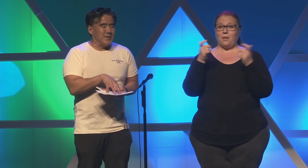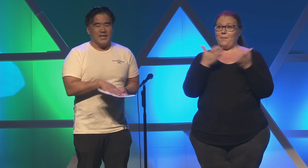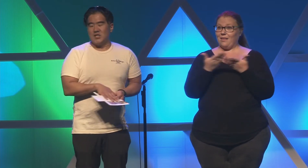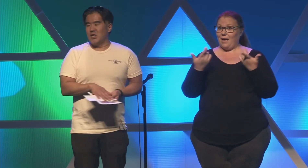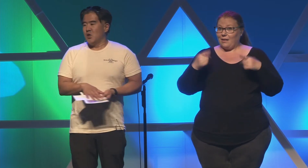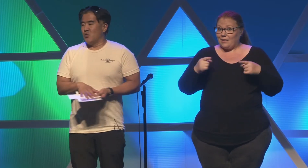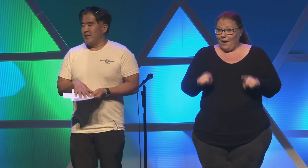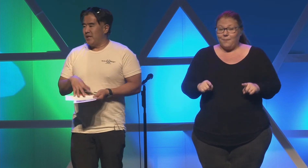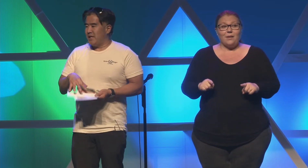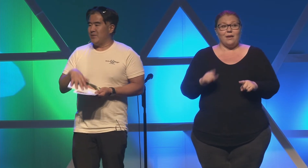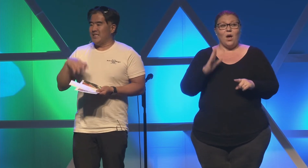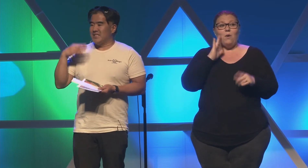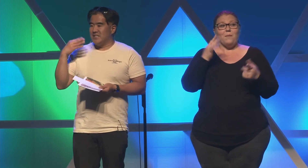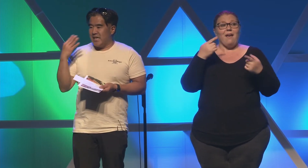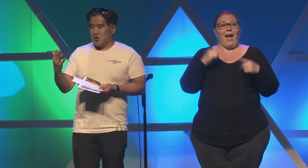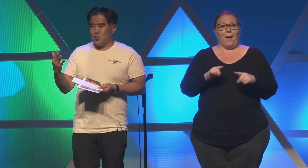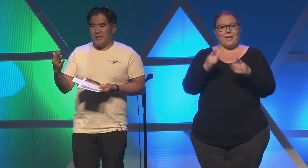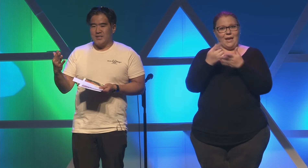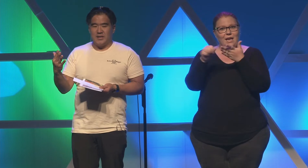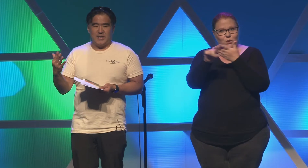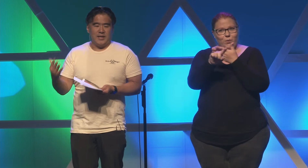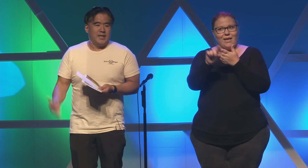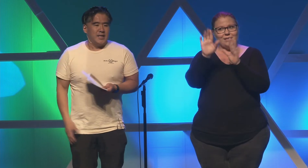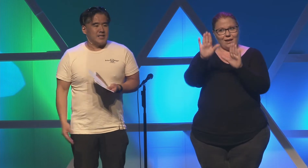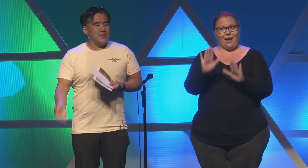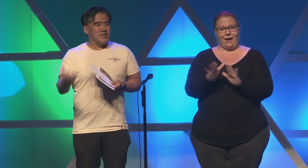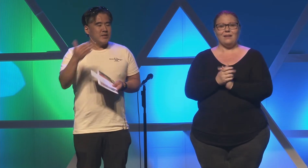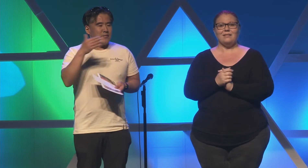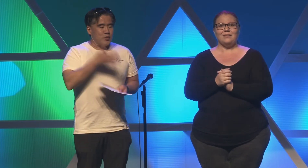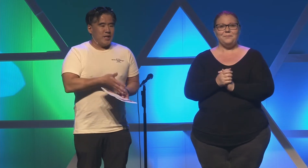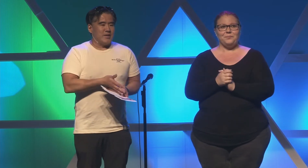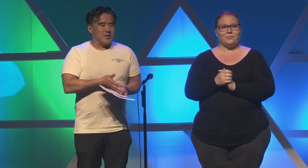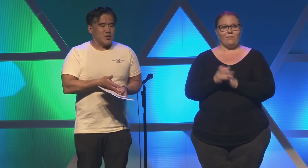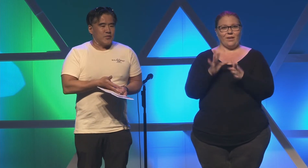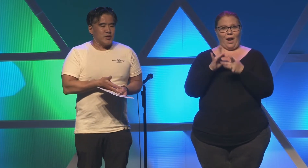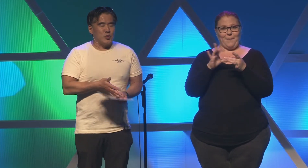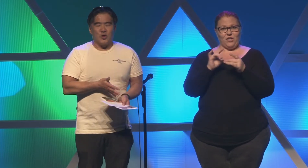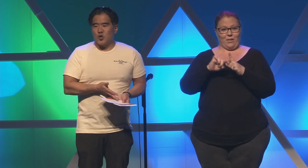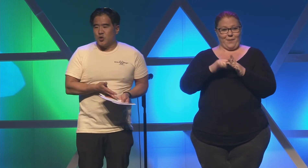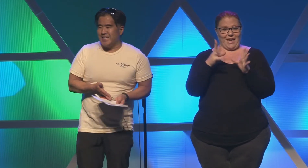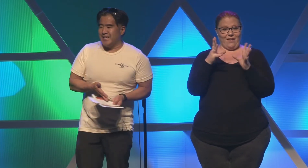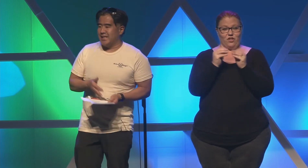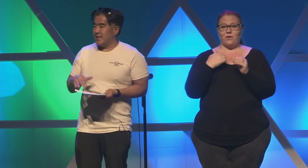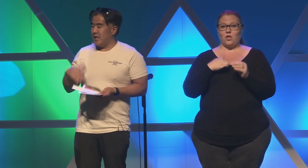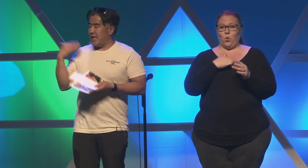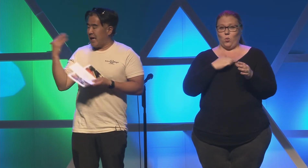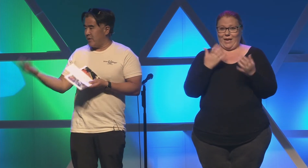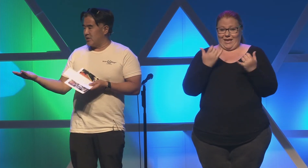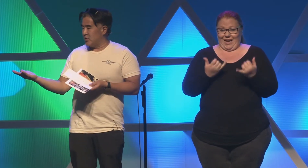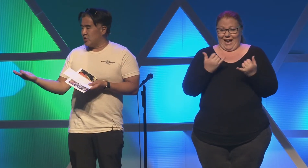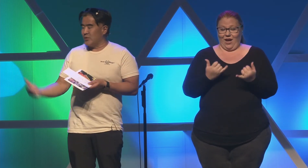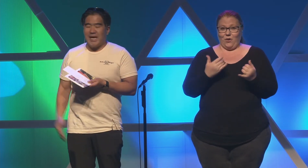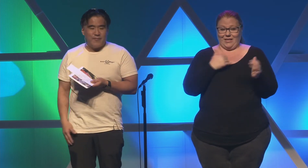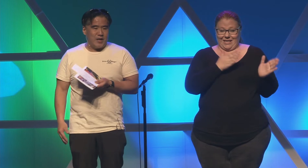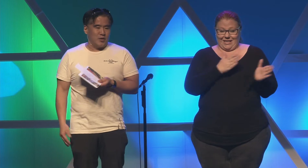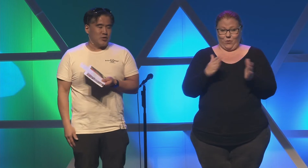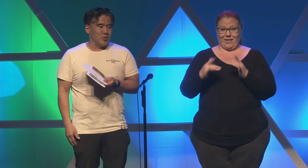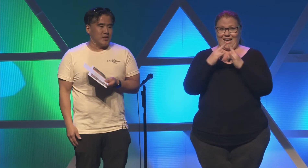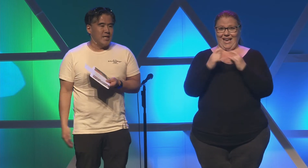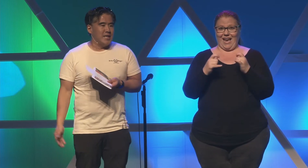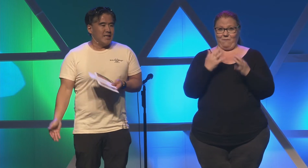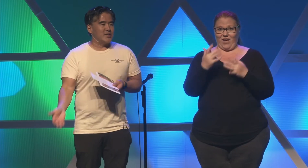taking place, will be taking place next week, Sunday. As I mentioned at the front end of the service, we are currently in a series called